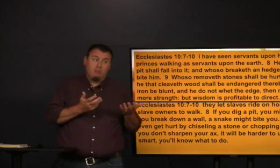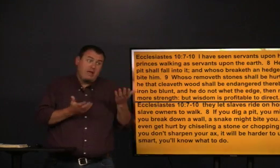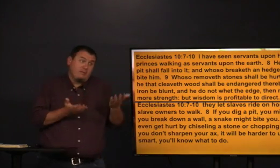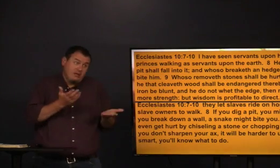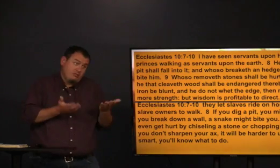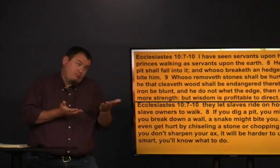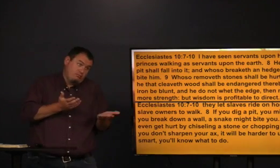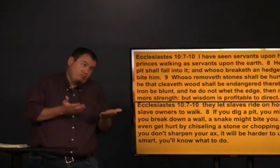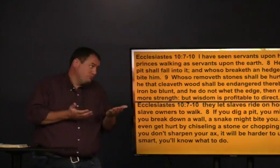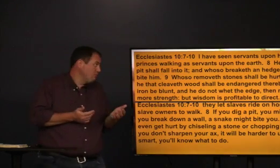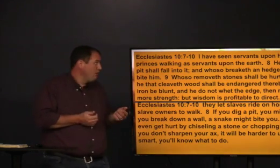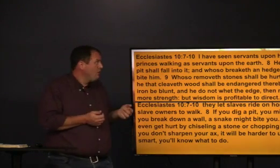Maybe.